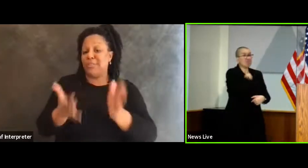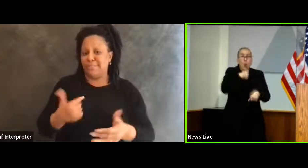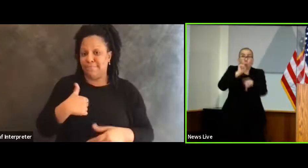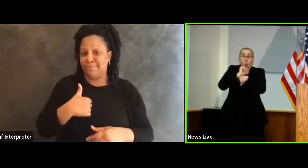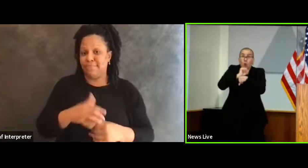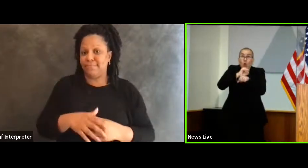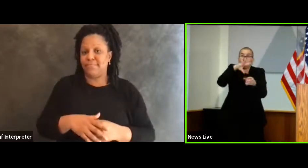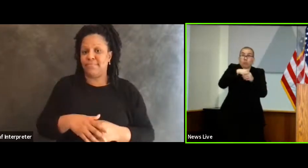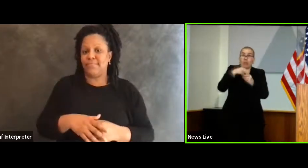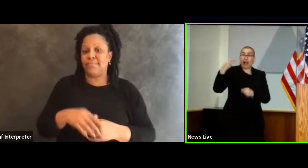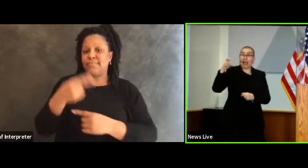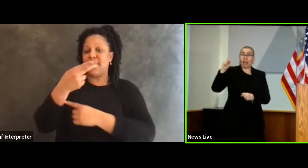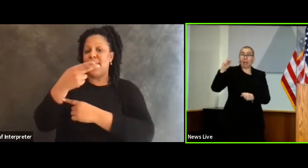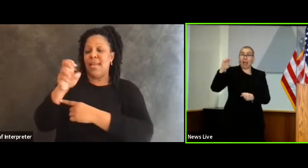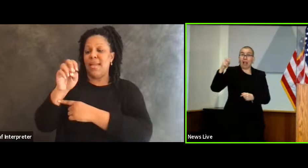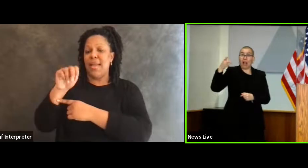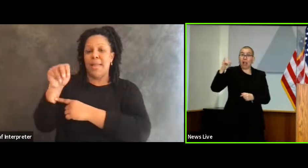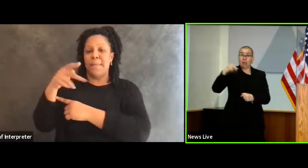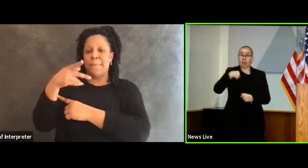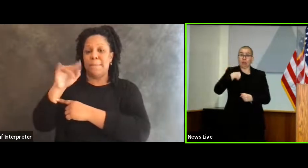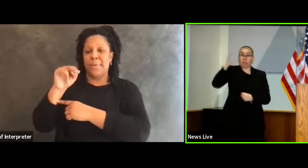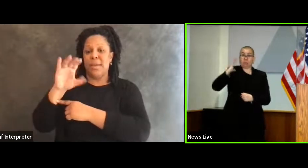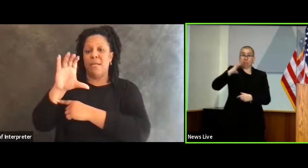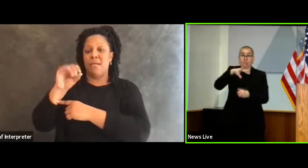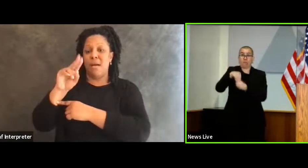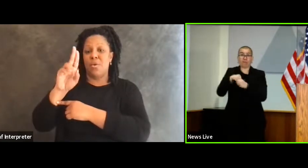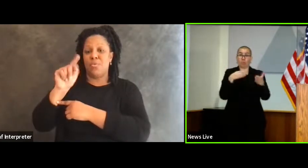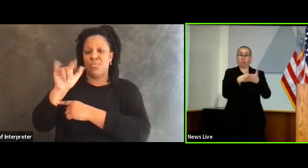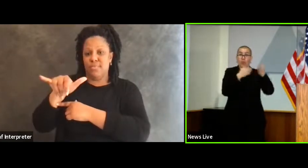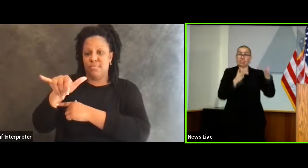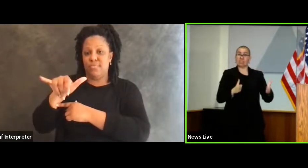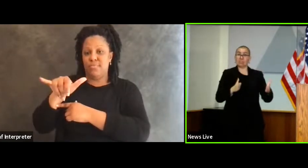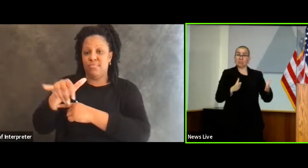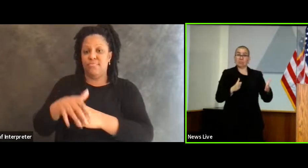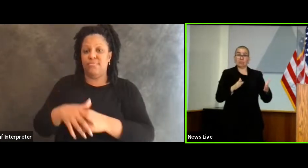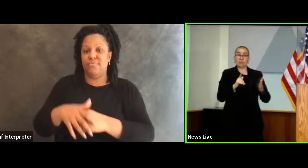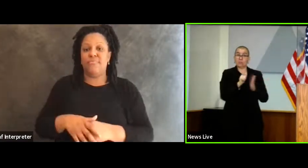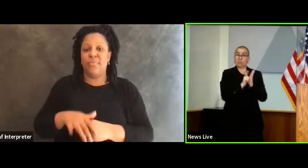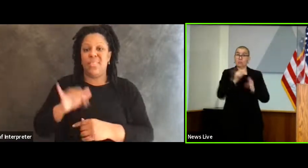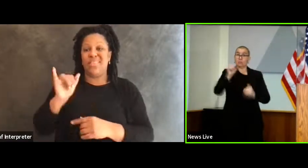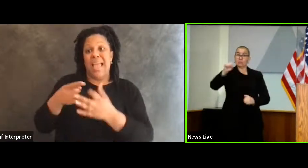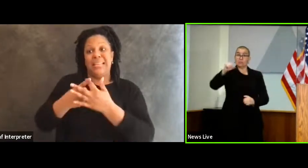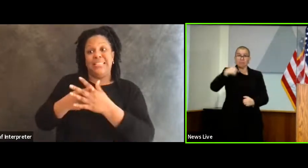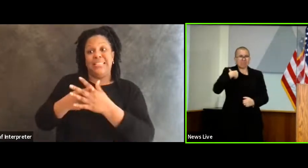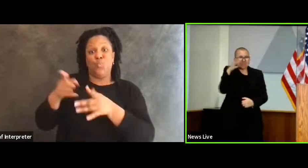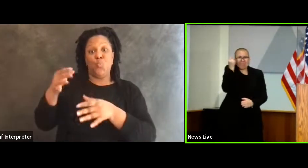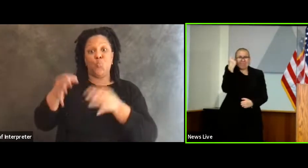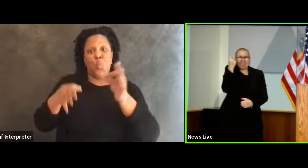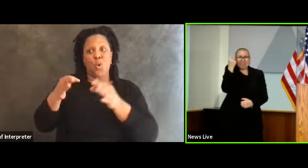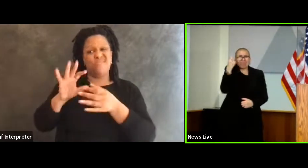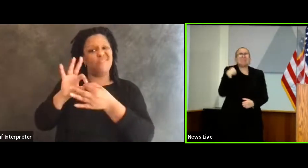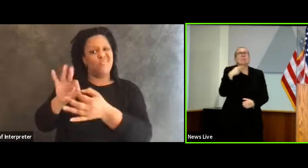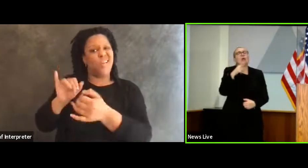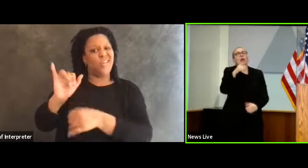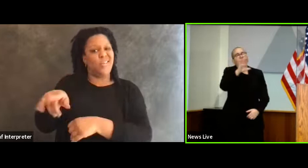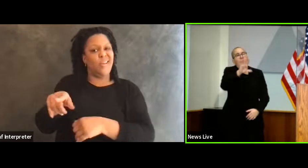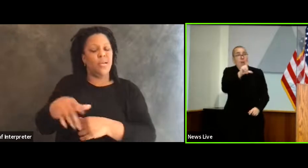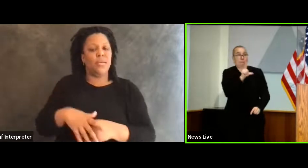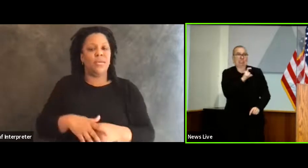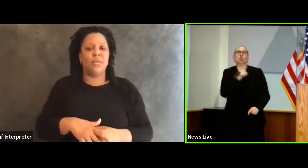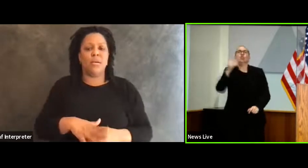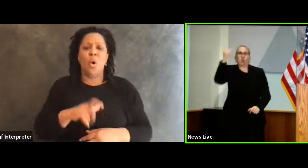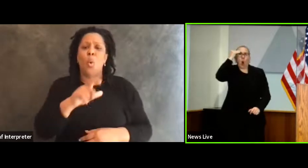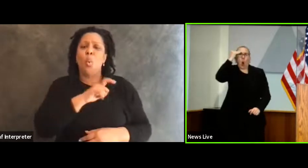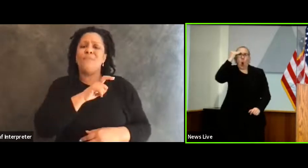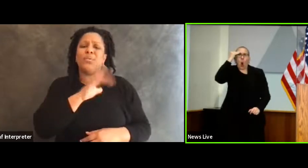underlying court hearing was regarding that, but an officer would know full well that the reason the warrant was issued was the